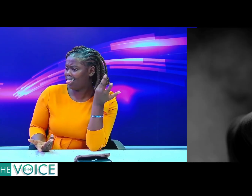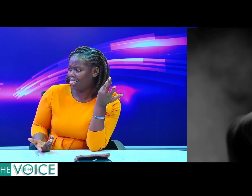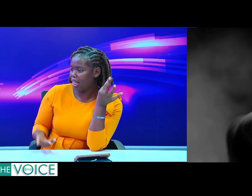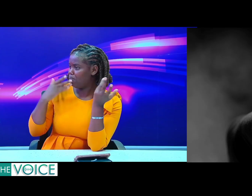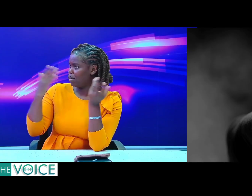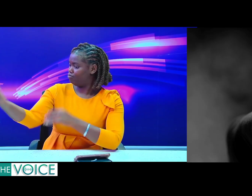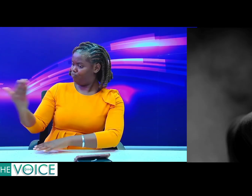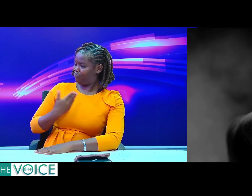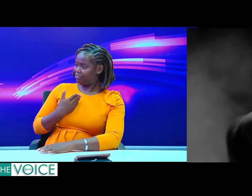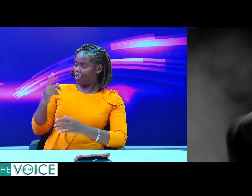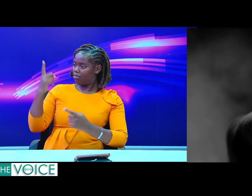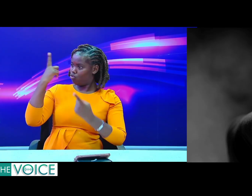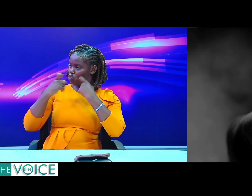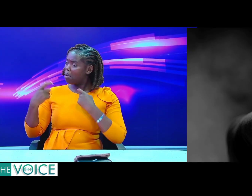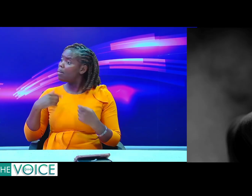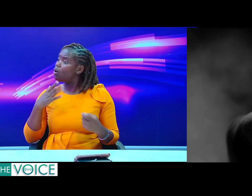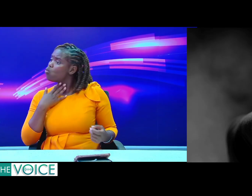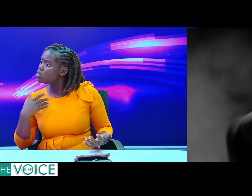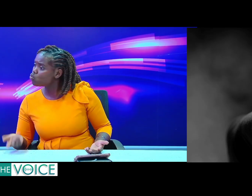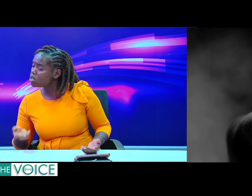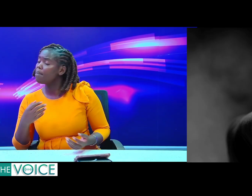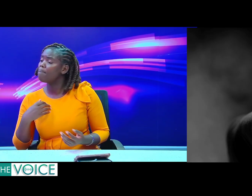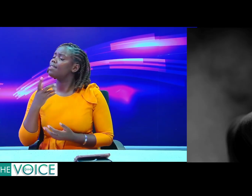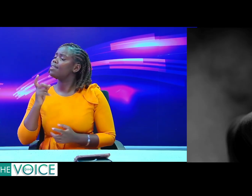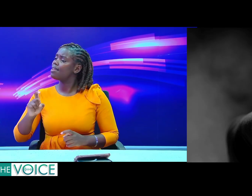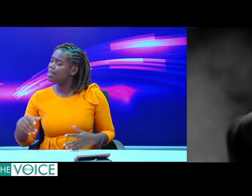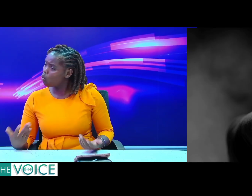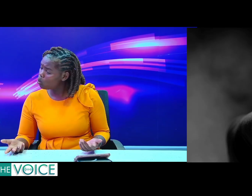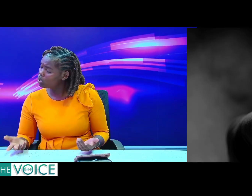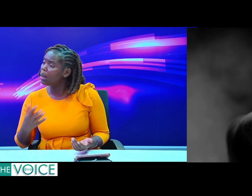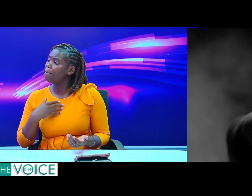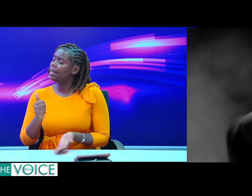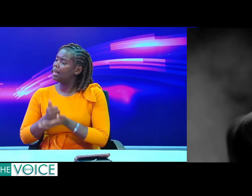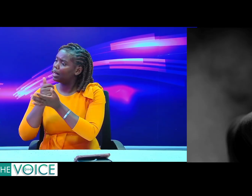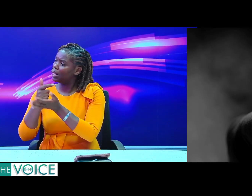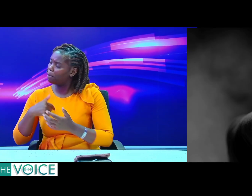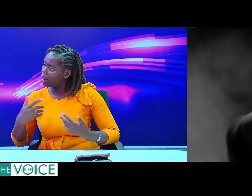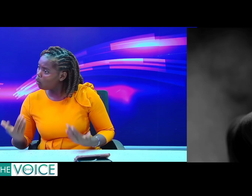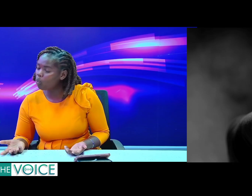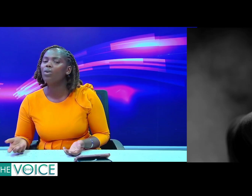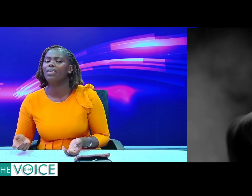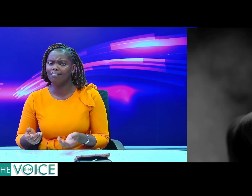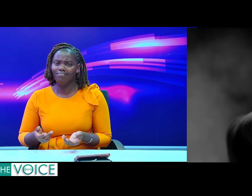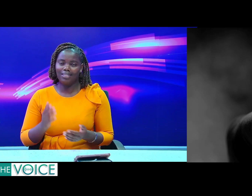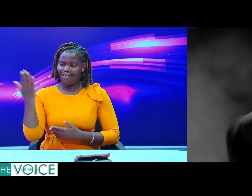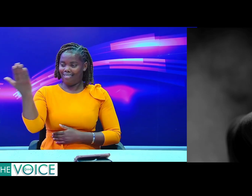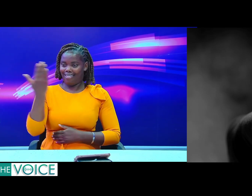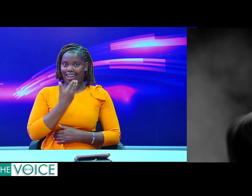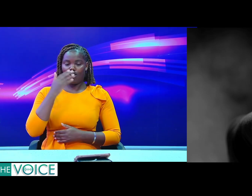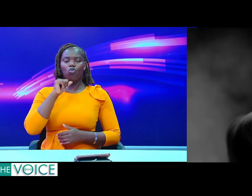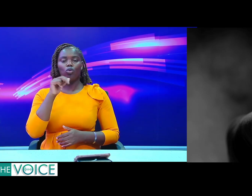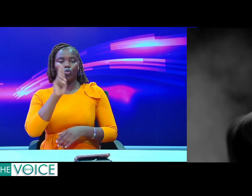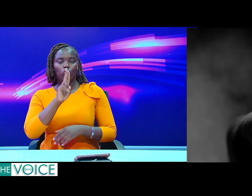party to consult to. But that should not be the case. You should be able to consult me directly. I, as a person with